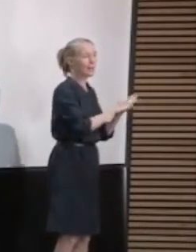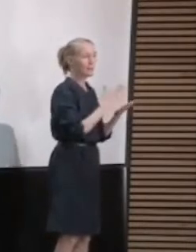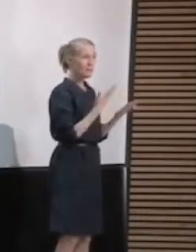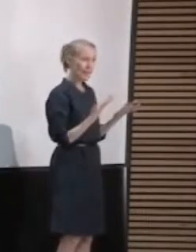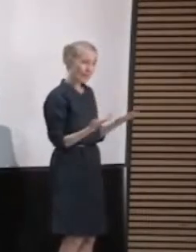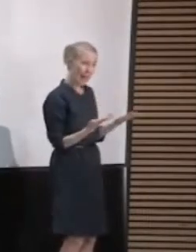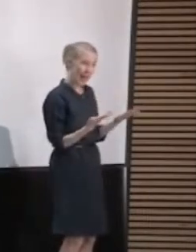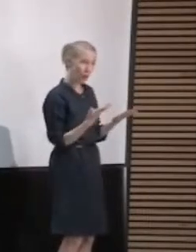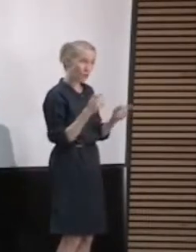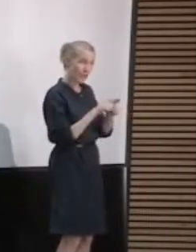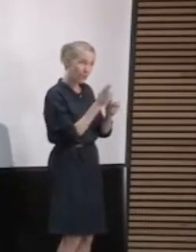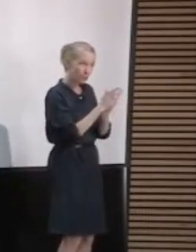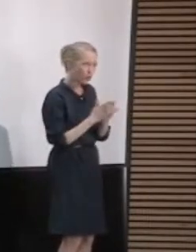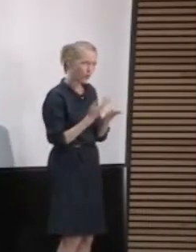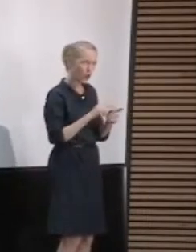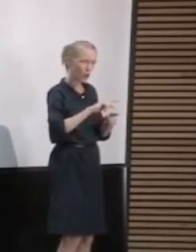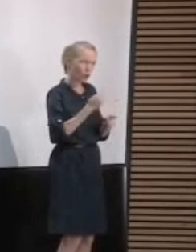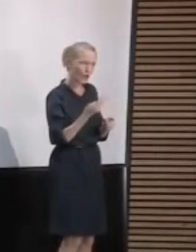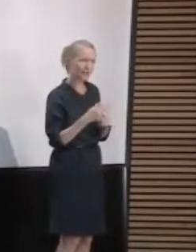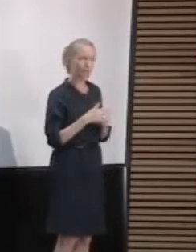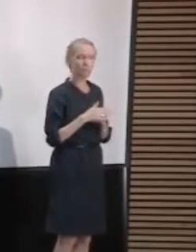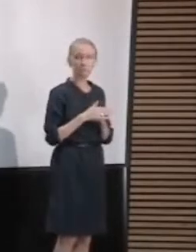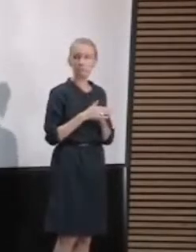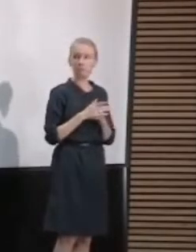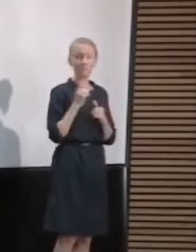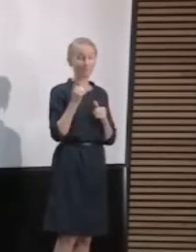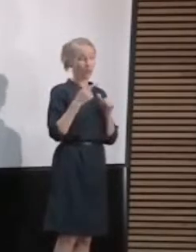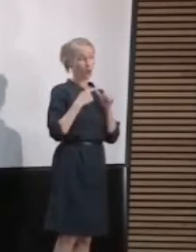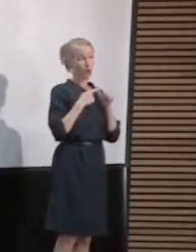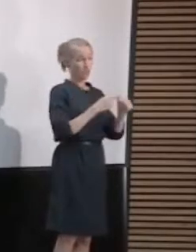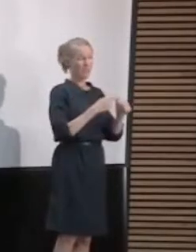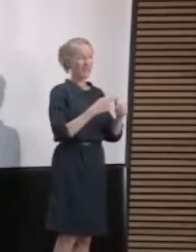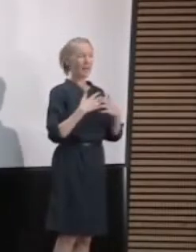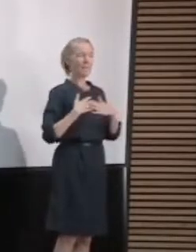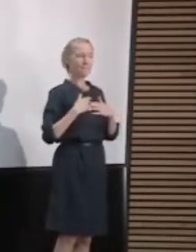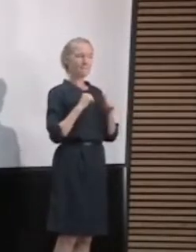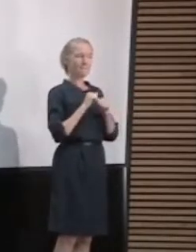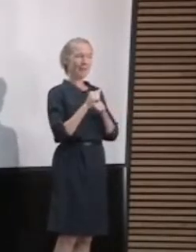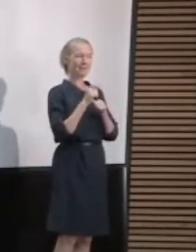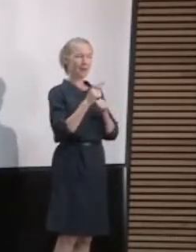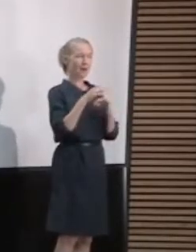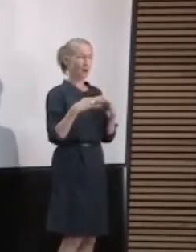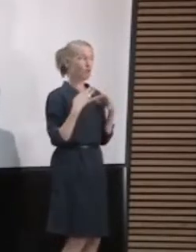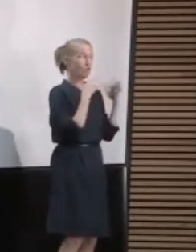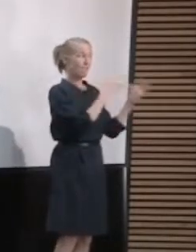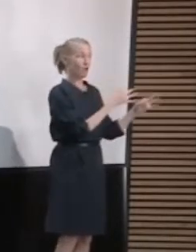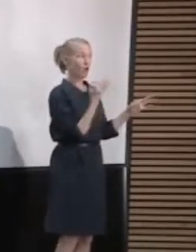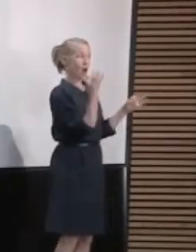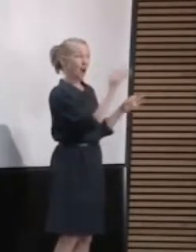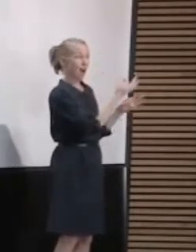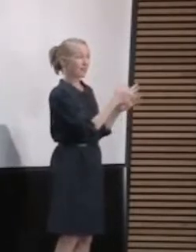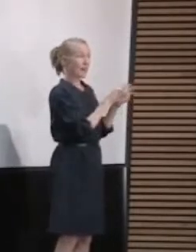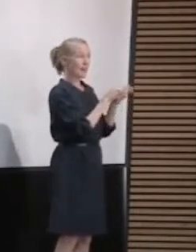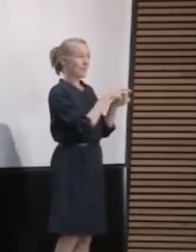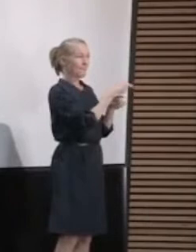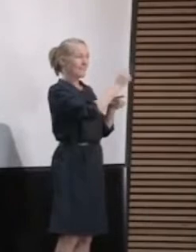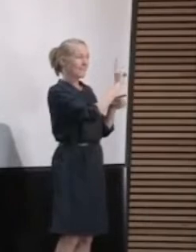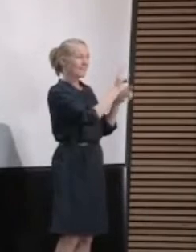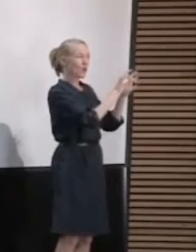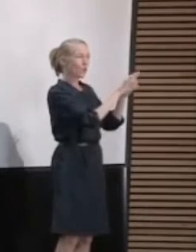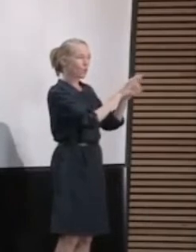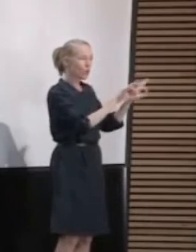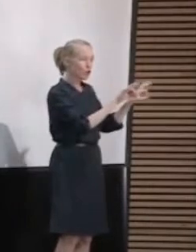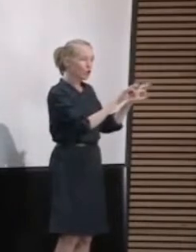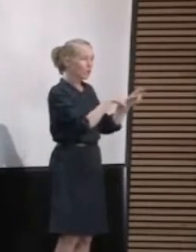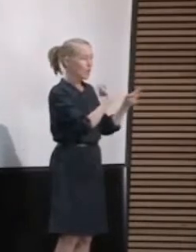and Commodore Webb. They are able to track entry and exit from card use, which is